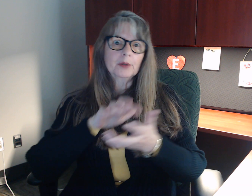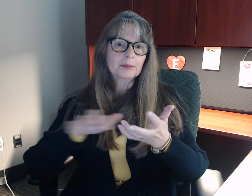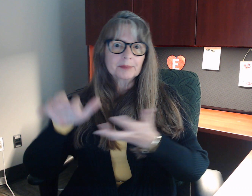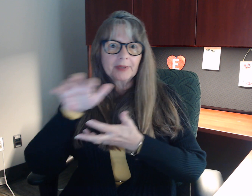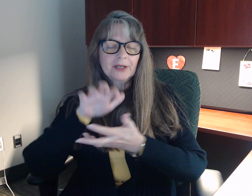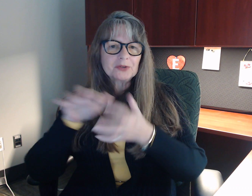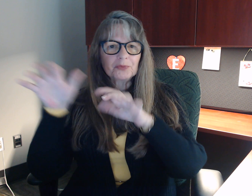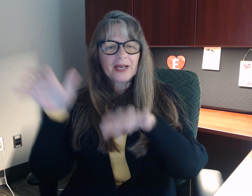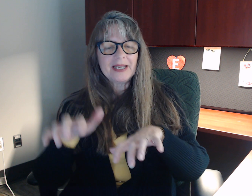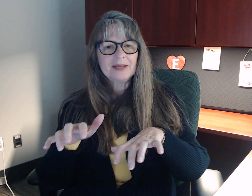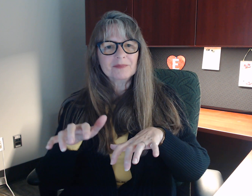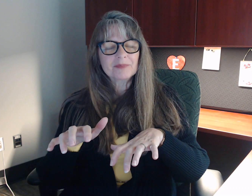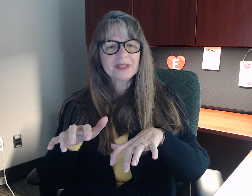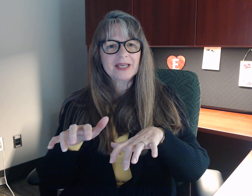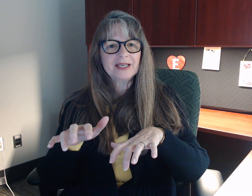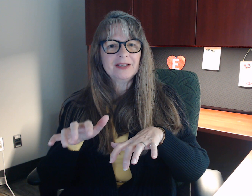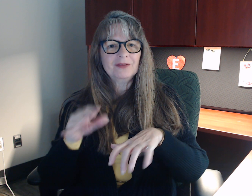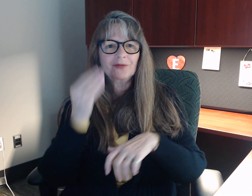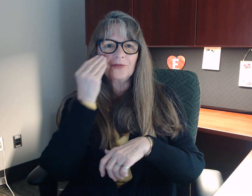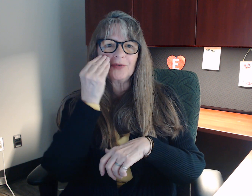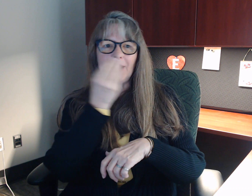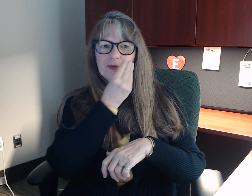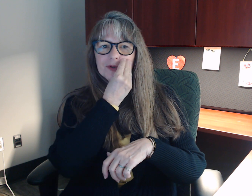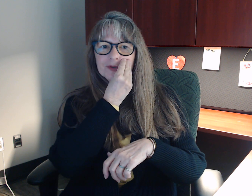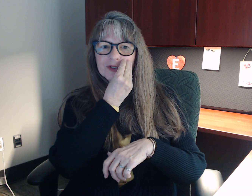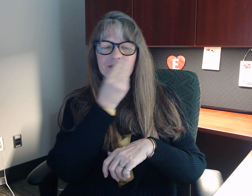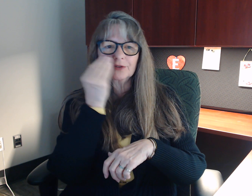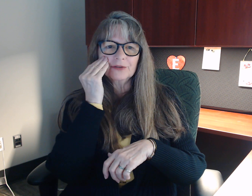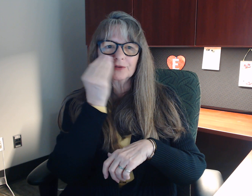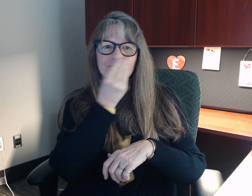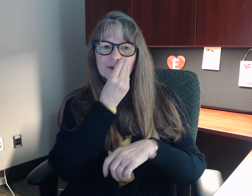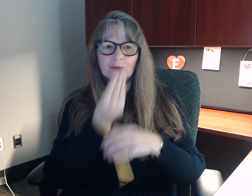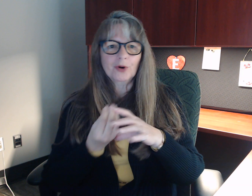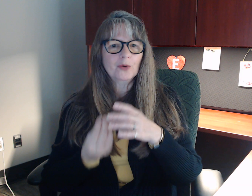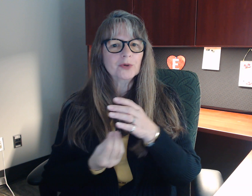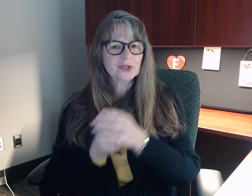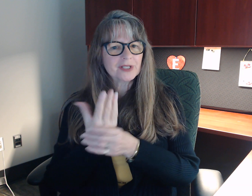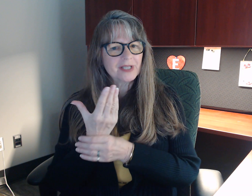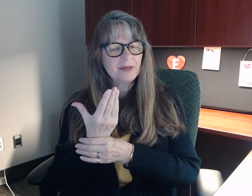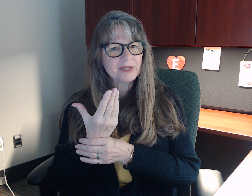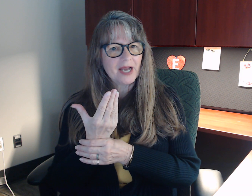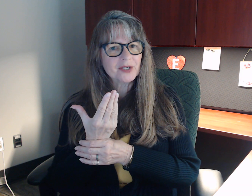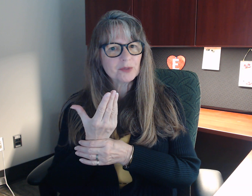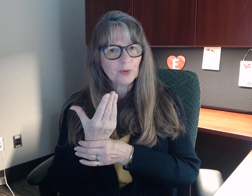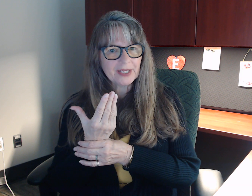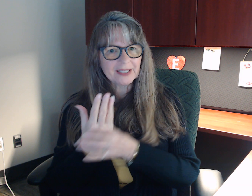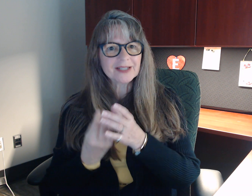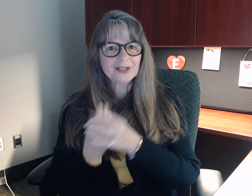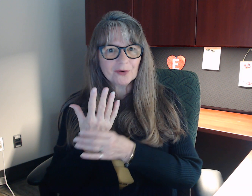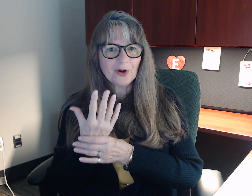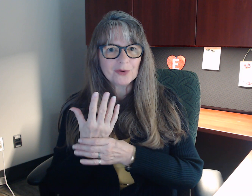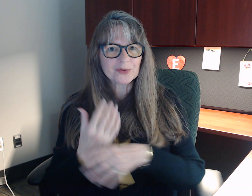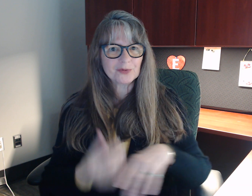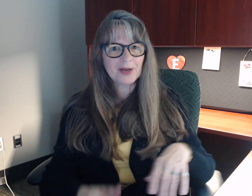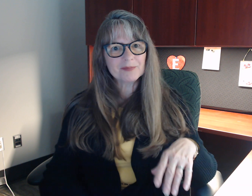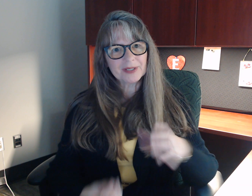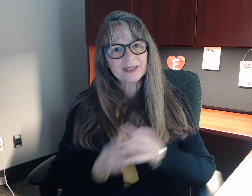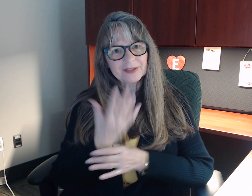Storm, and it's raining, but then flowers grow, which is the same sign as spring, because it grows, right? But it's